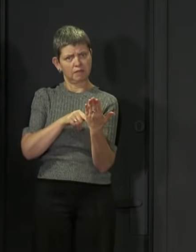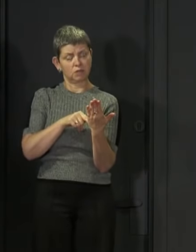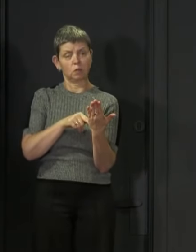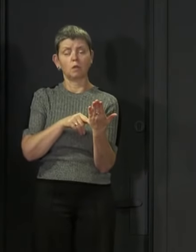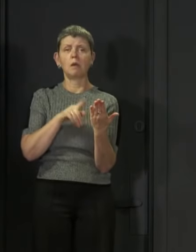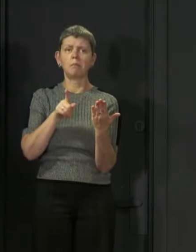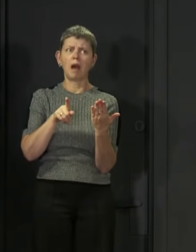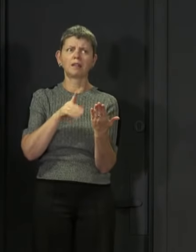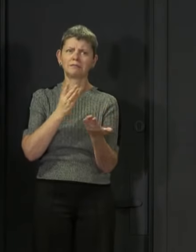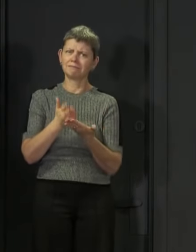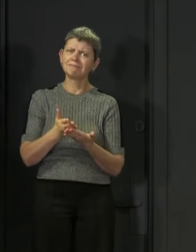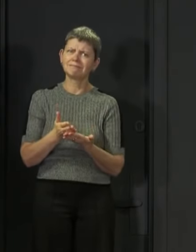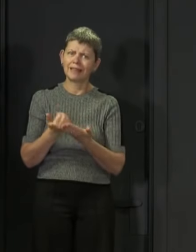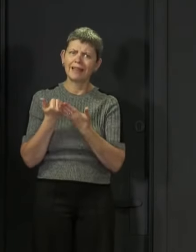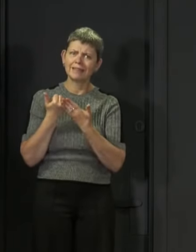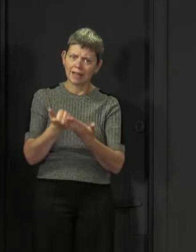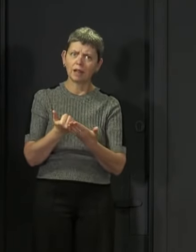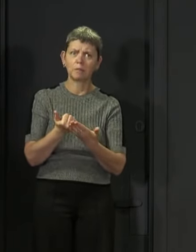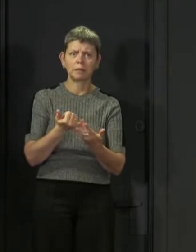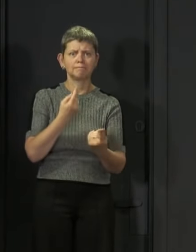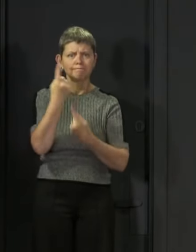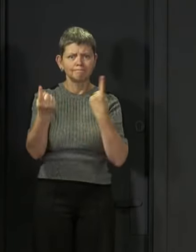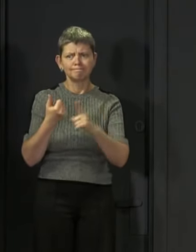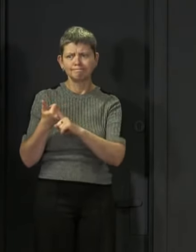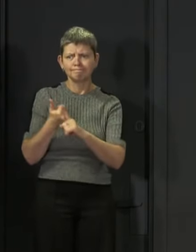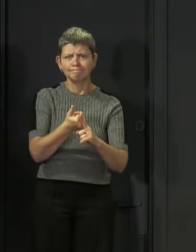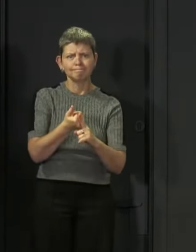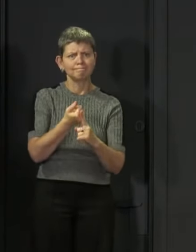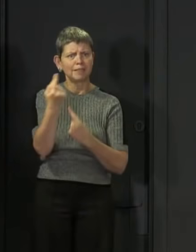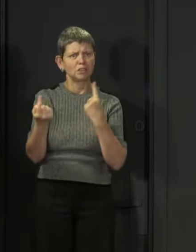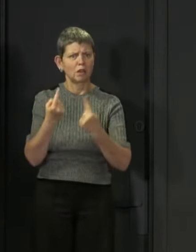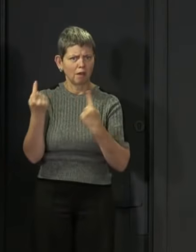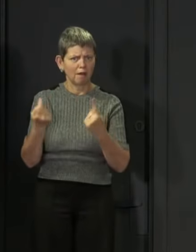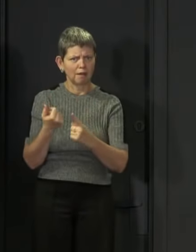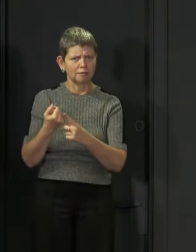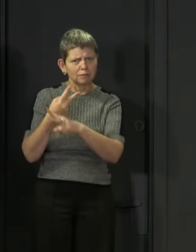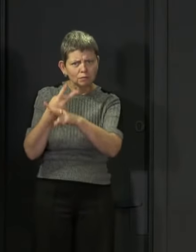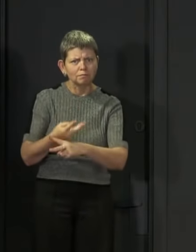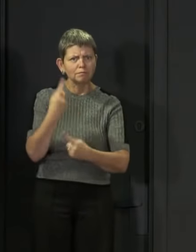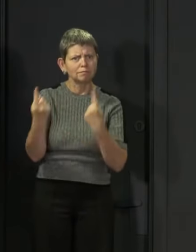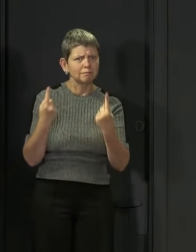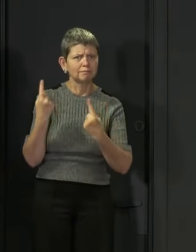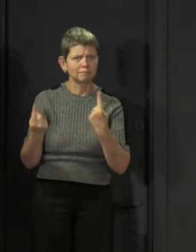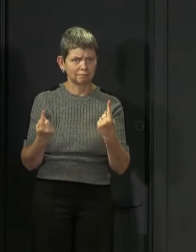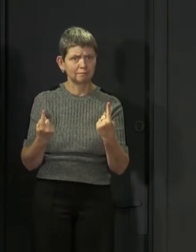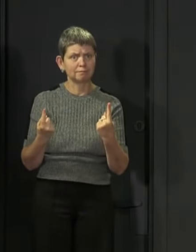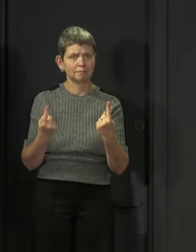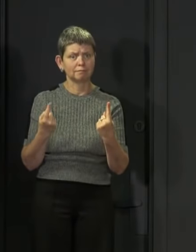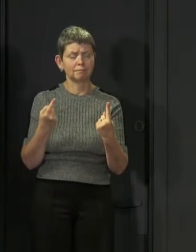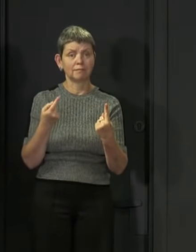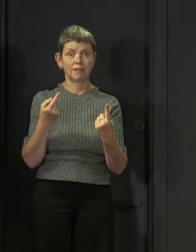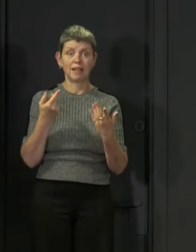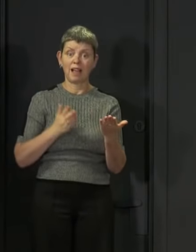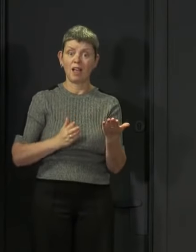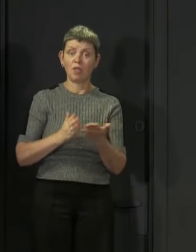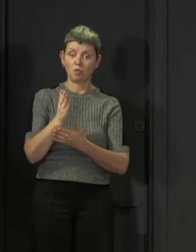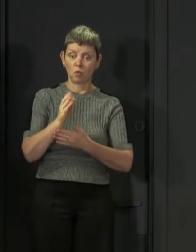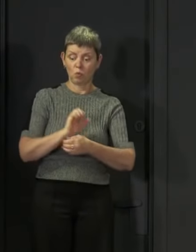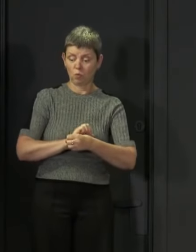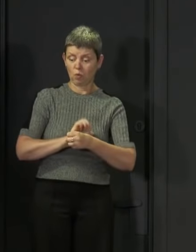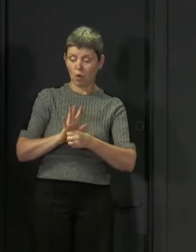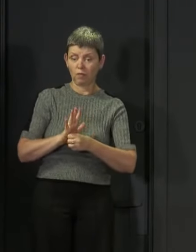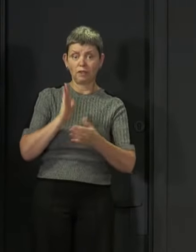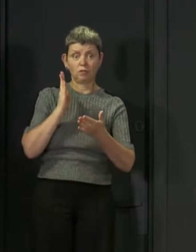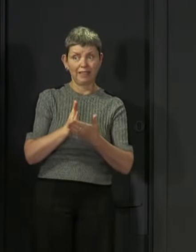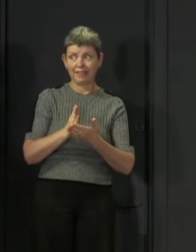comply with it because it is about that solidarity and looking out for each other and through this whole experience, looking